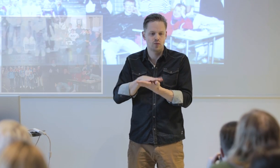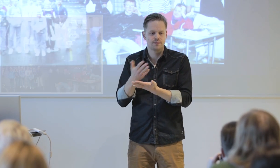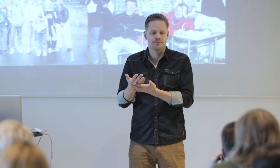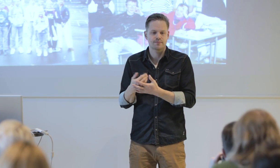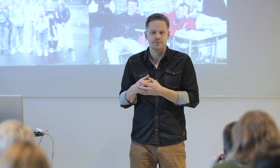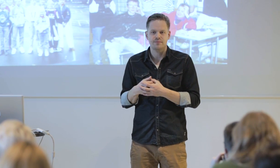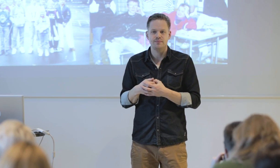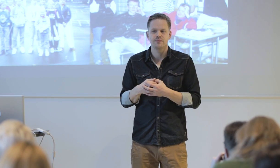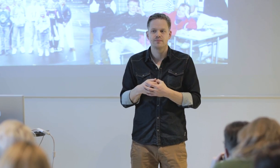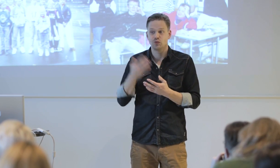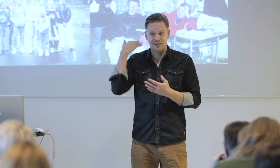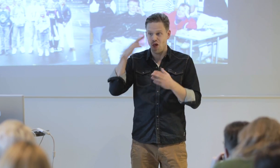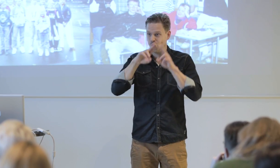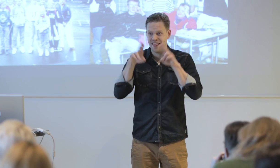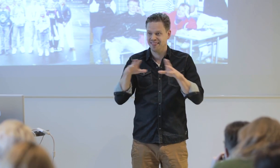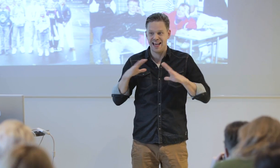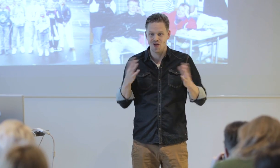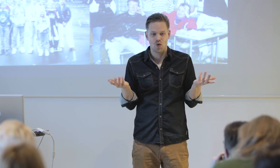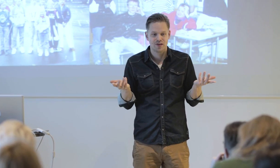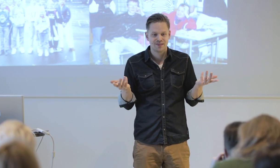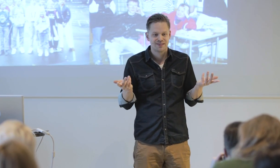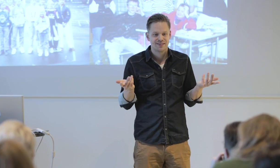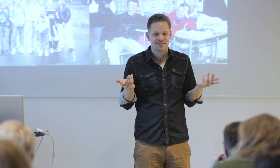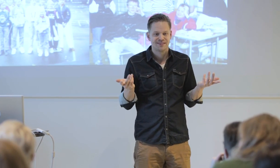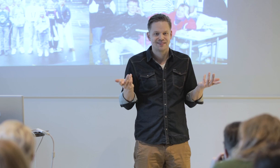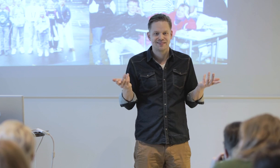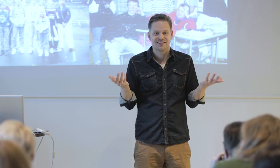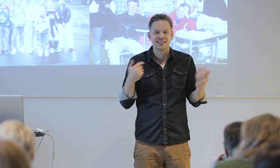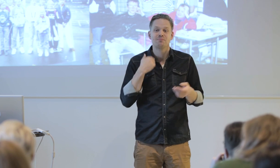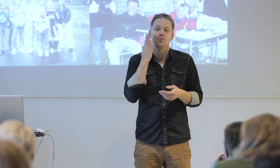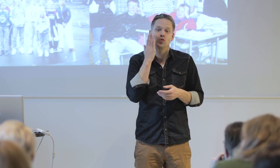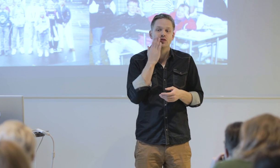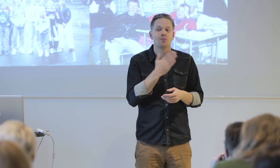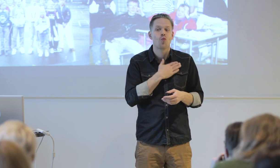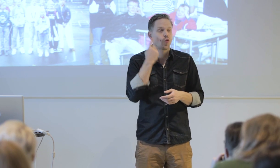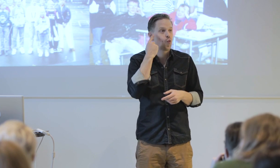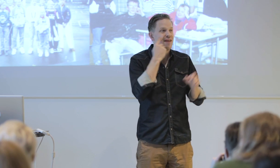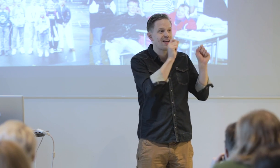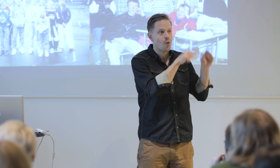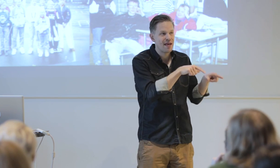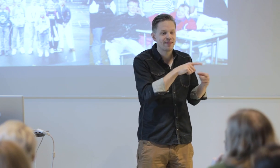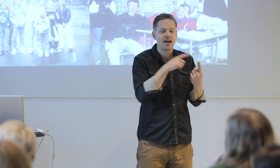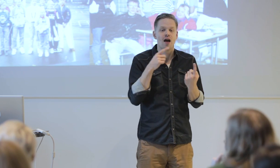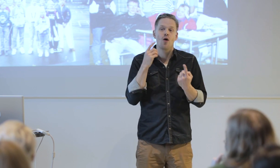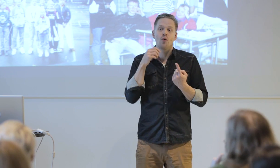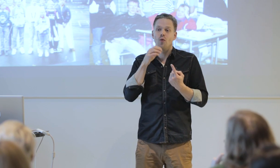with the music and with the translation of music. And at that time, we didn't have any internet at that time. So I was asking for my hearing teachers